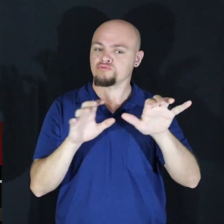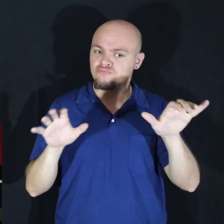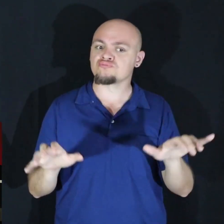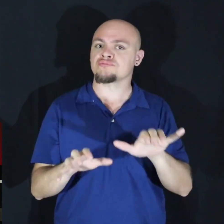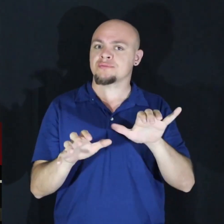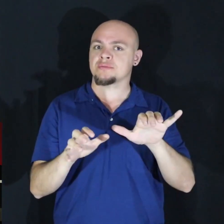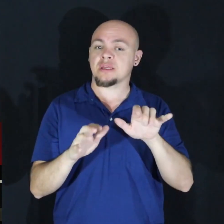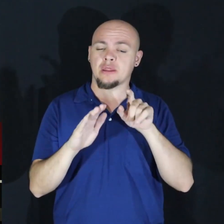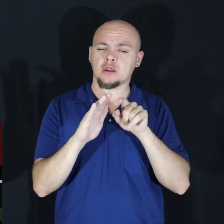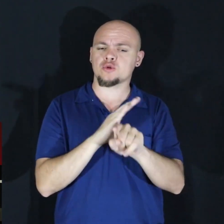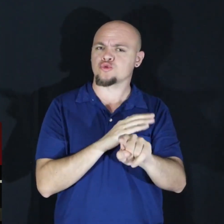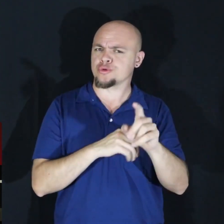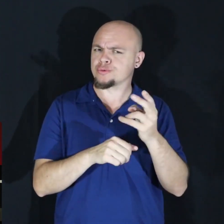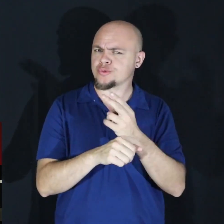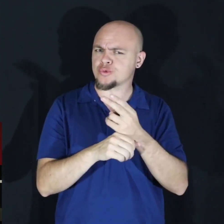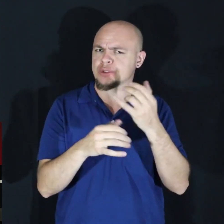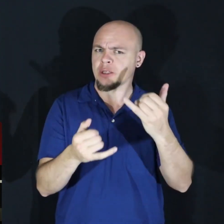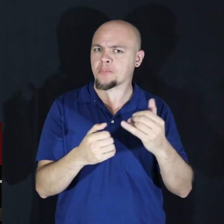the journey we're on.